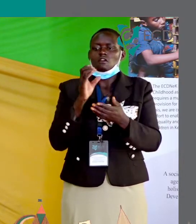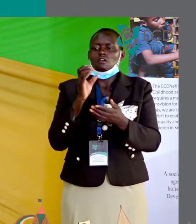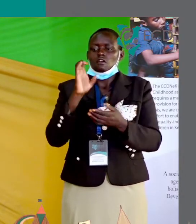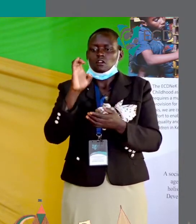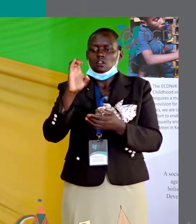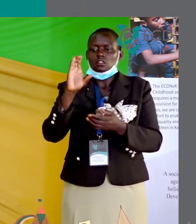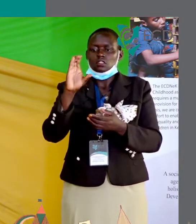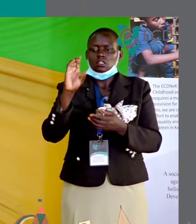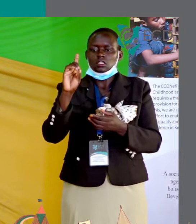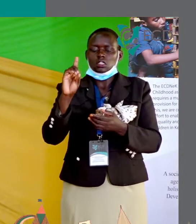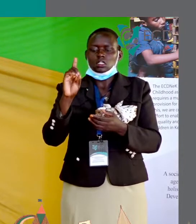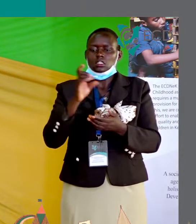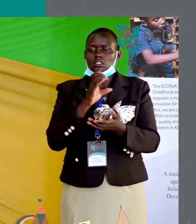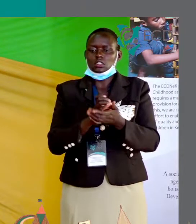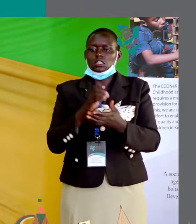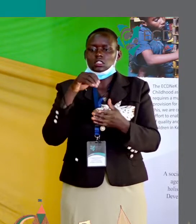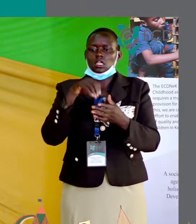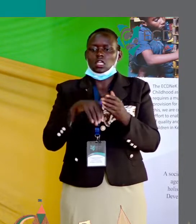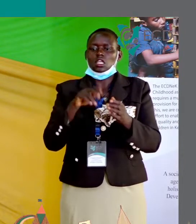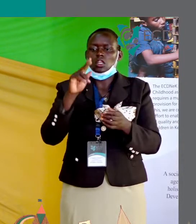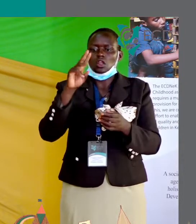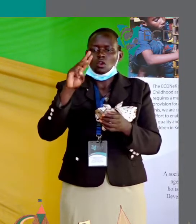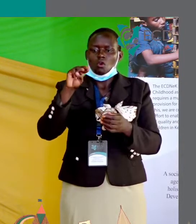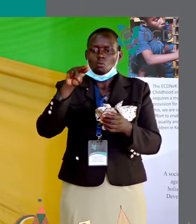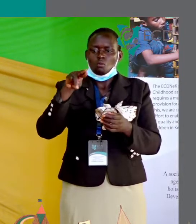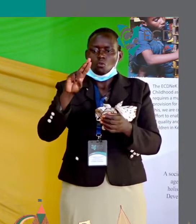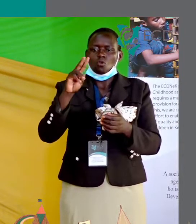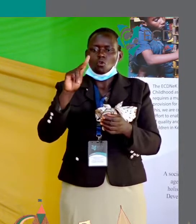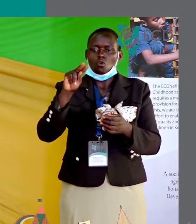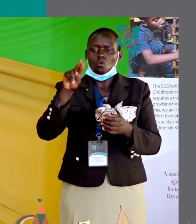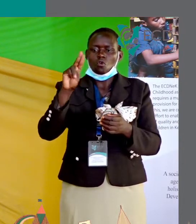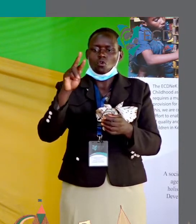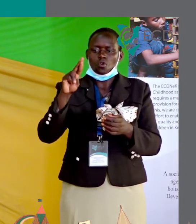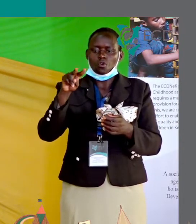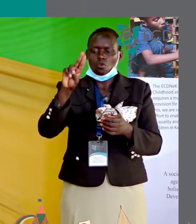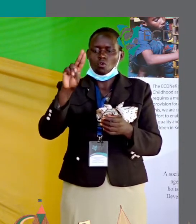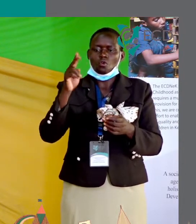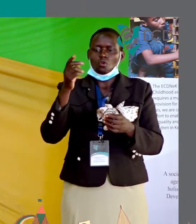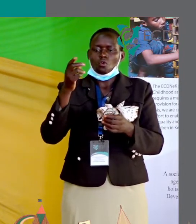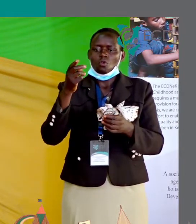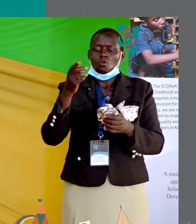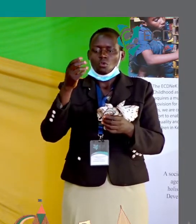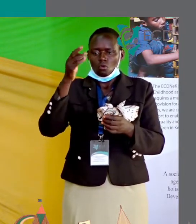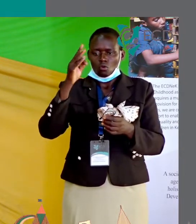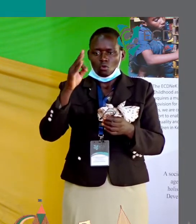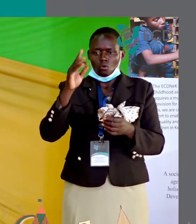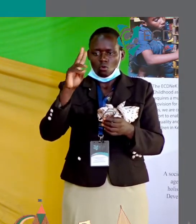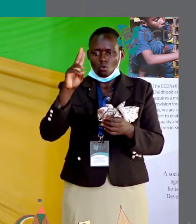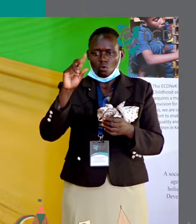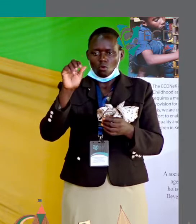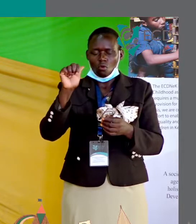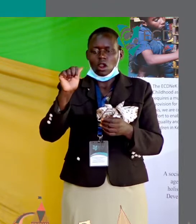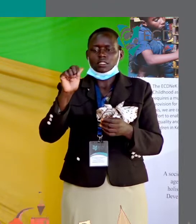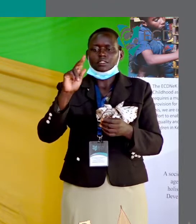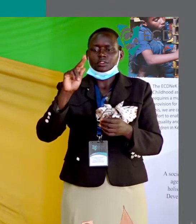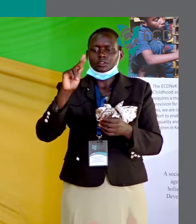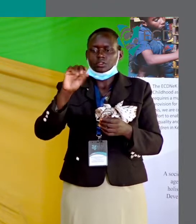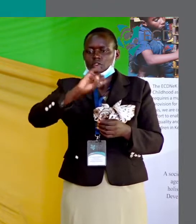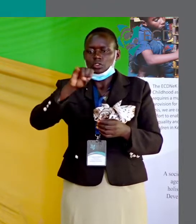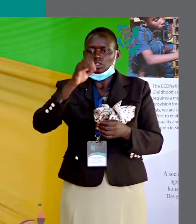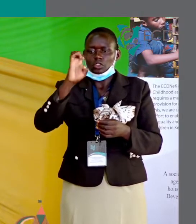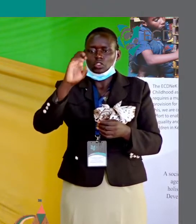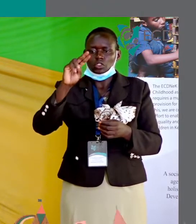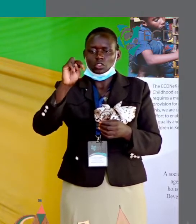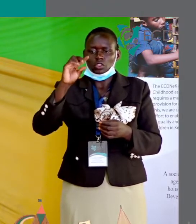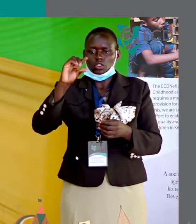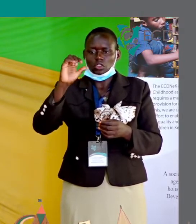Mukuru Kwanjenga slums. That is the stage of the ablution block in a school in Ruai